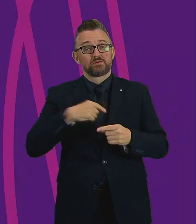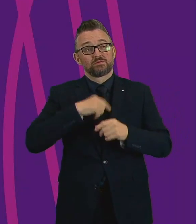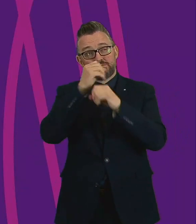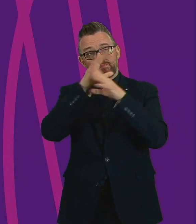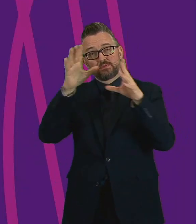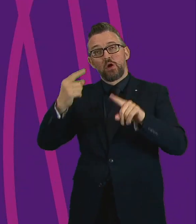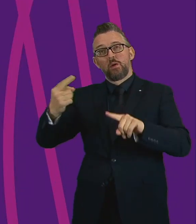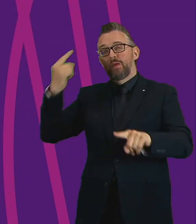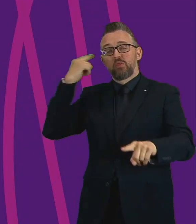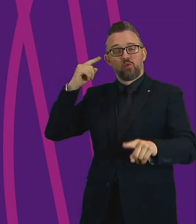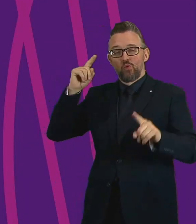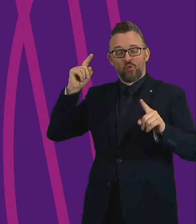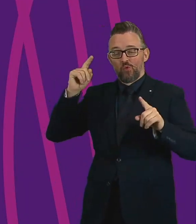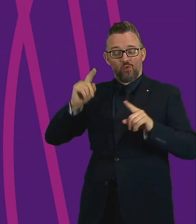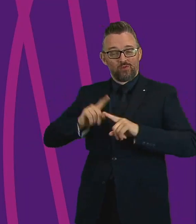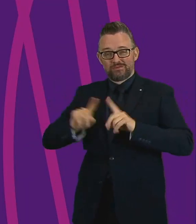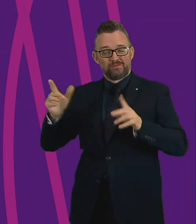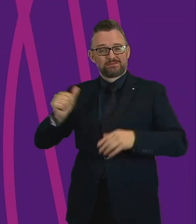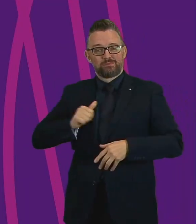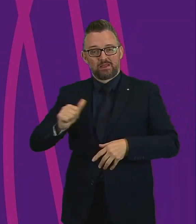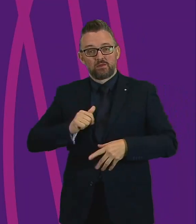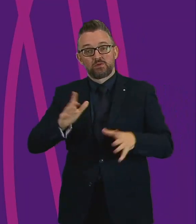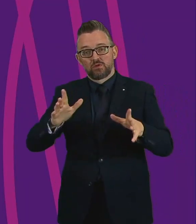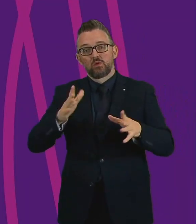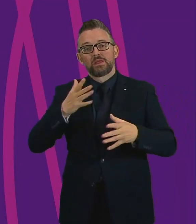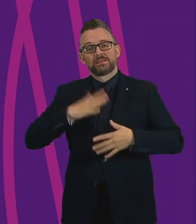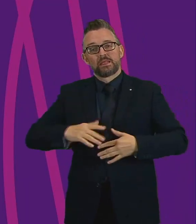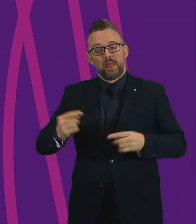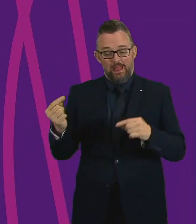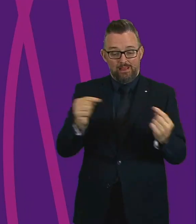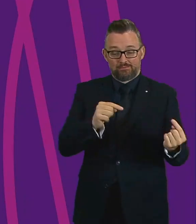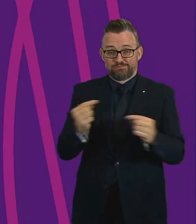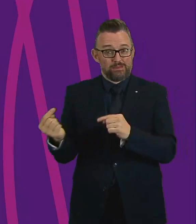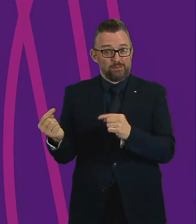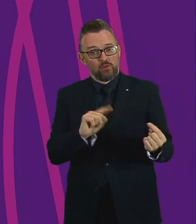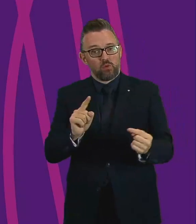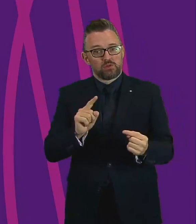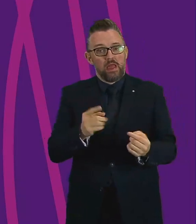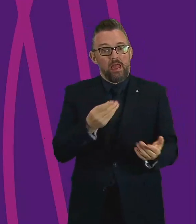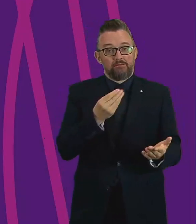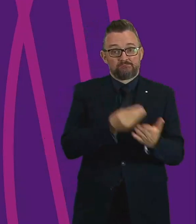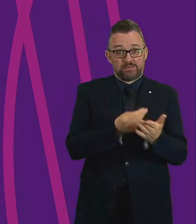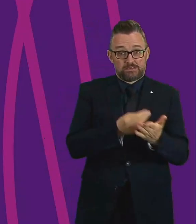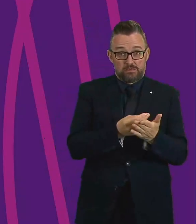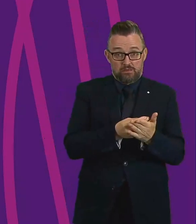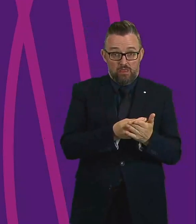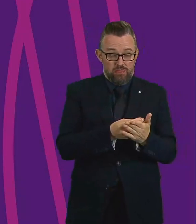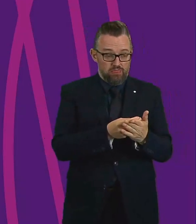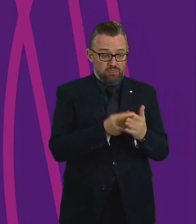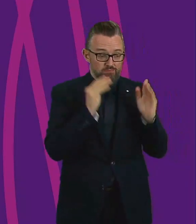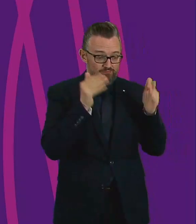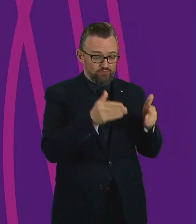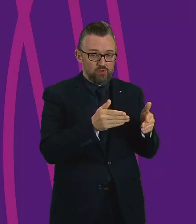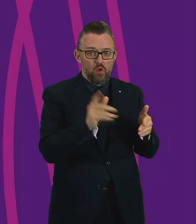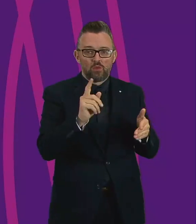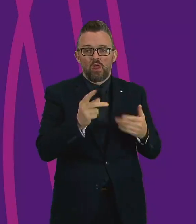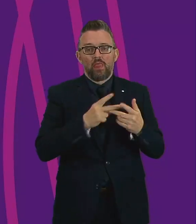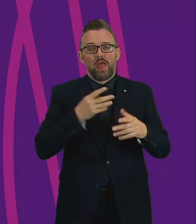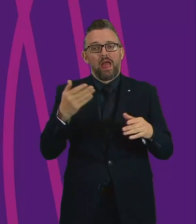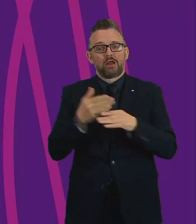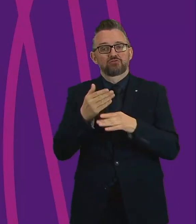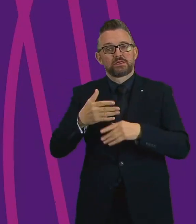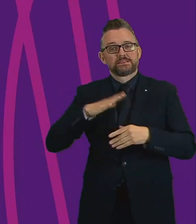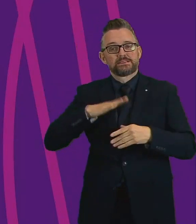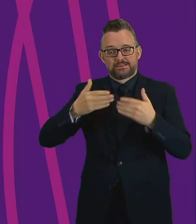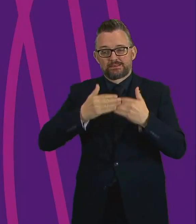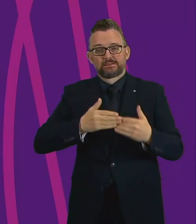months ago. And with that in mind, it's important that we debate both the fiscal response to date and the actions that are still required as we move